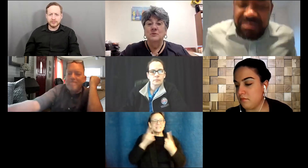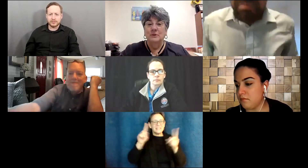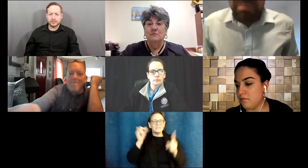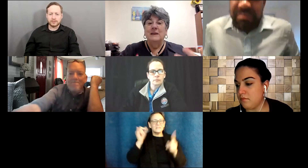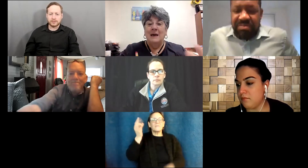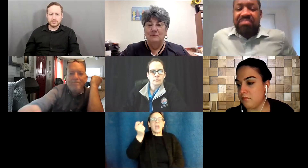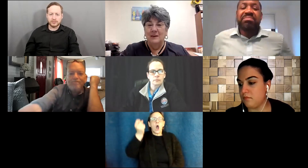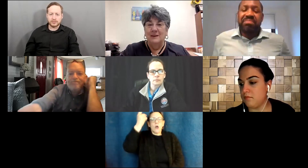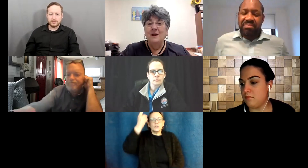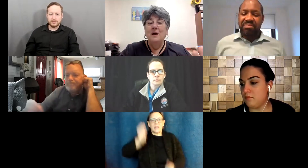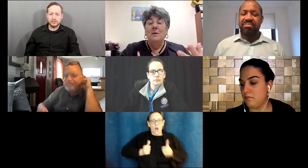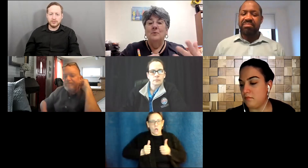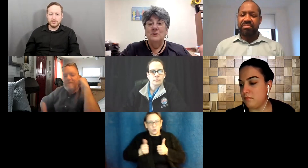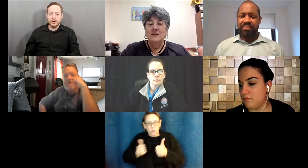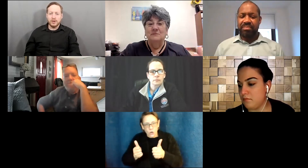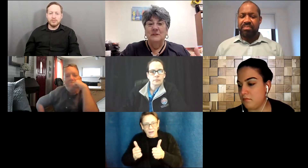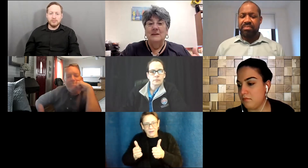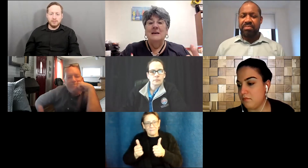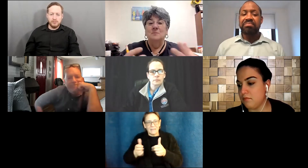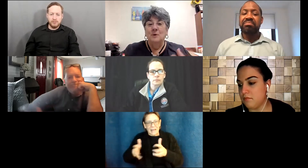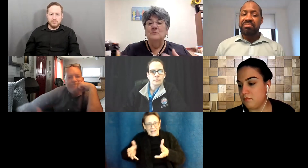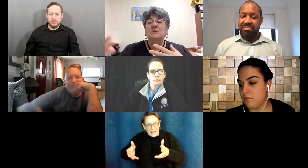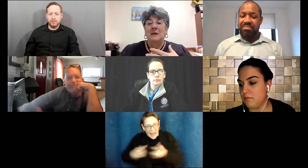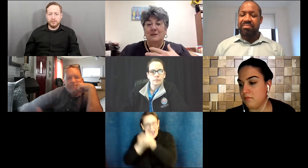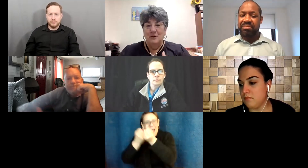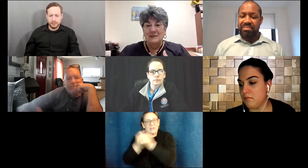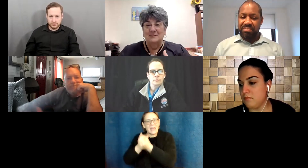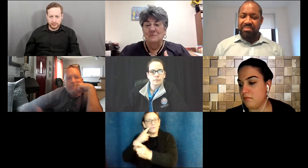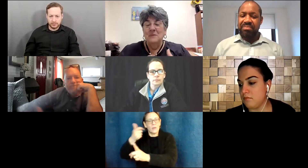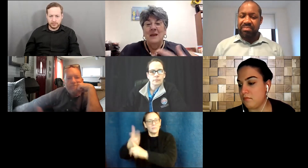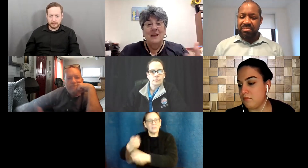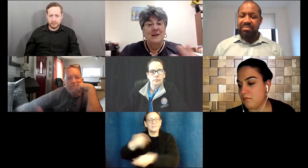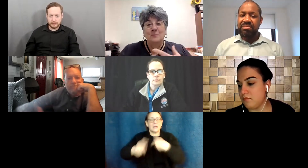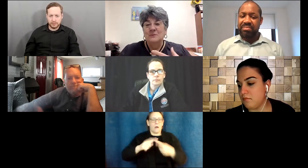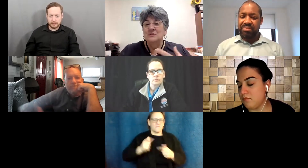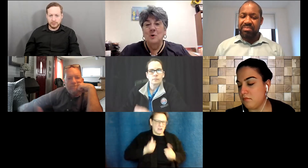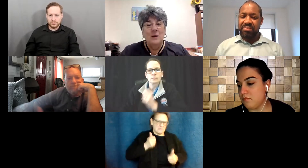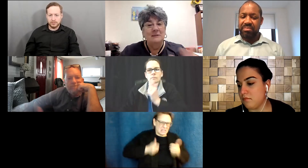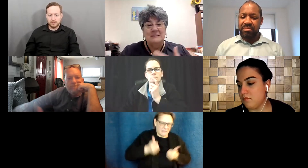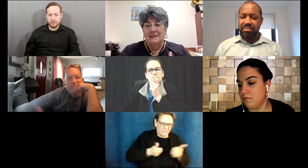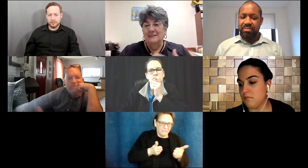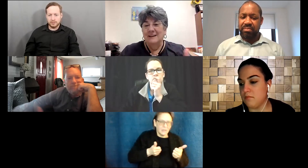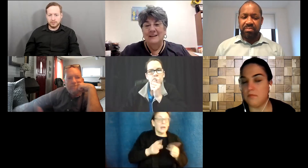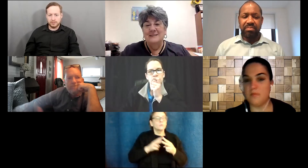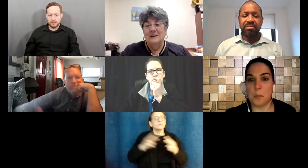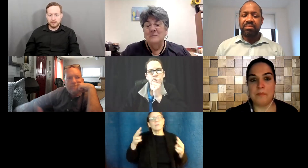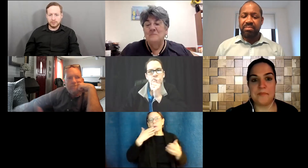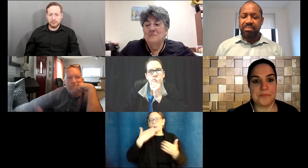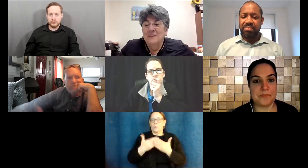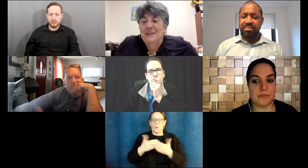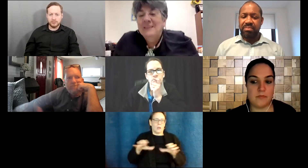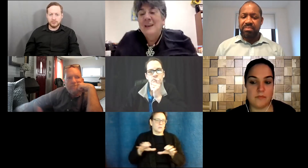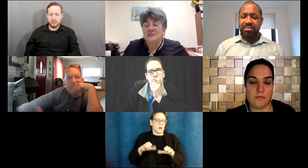be assertive and advocate productively as opposed to being aggressive. And it was so well done.